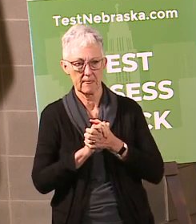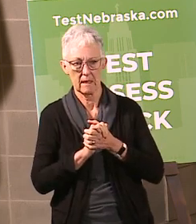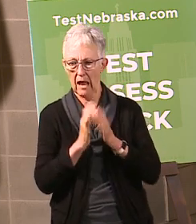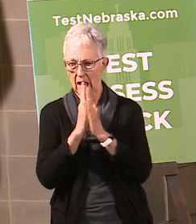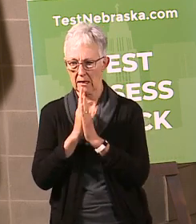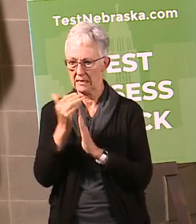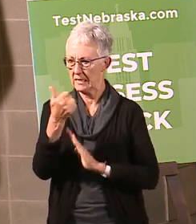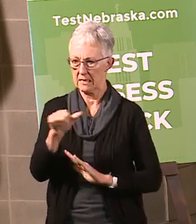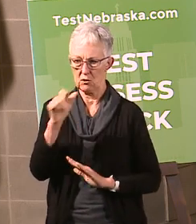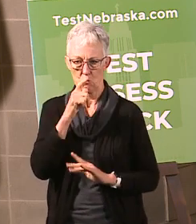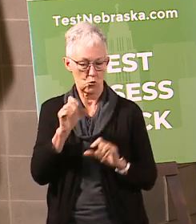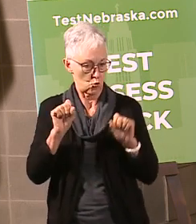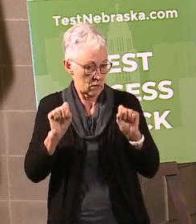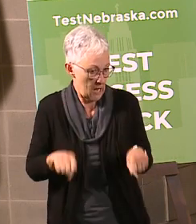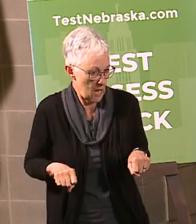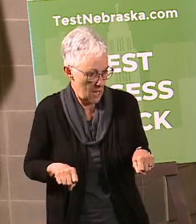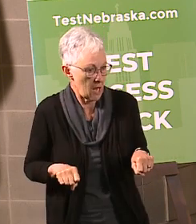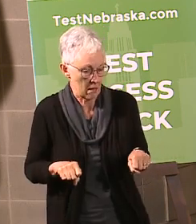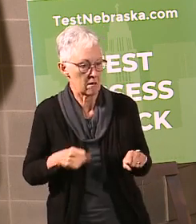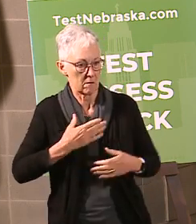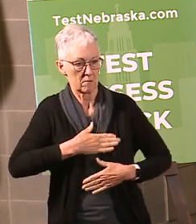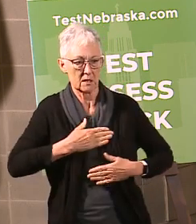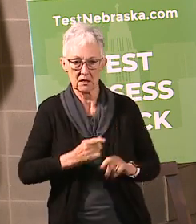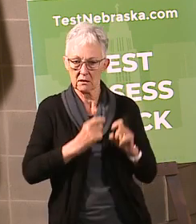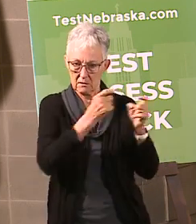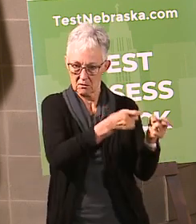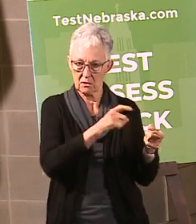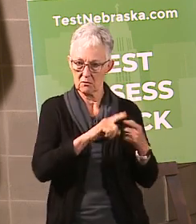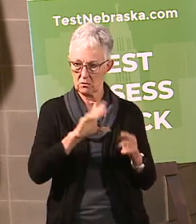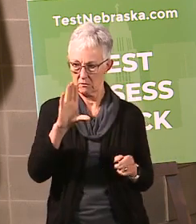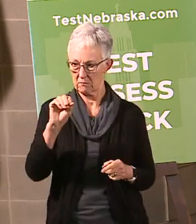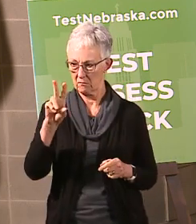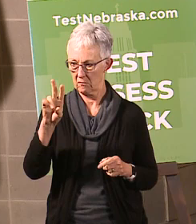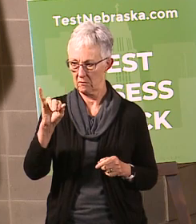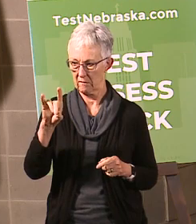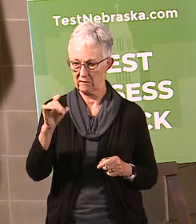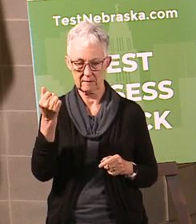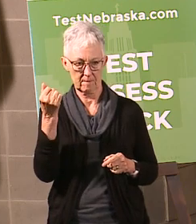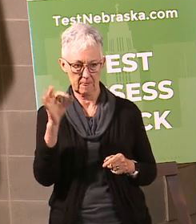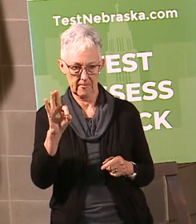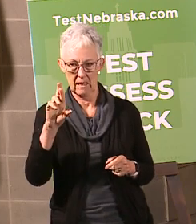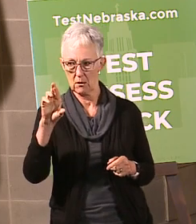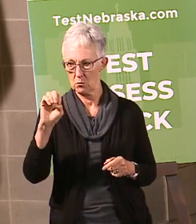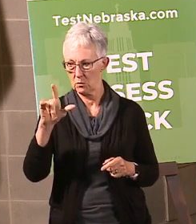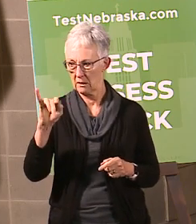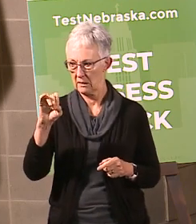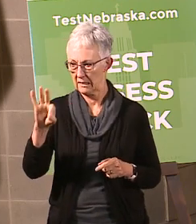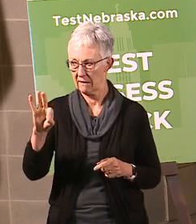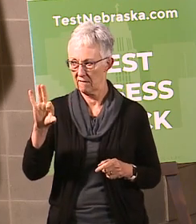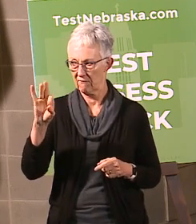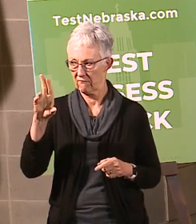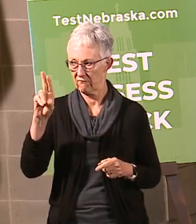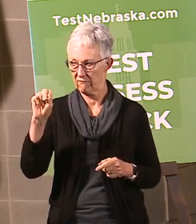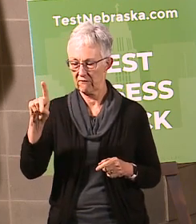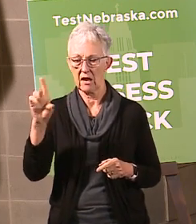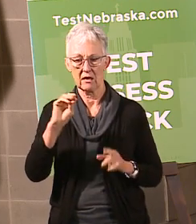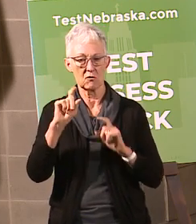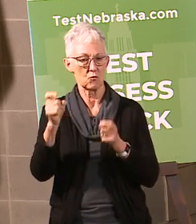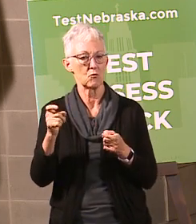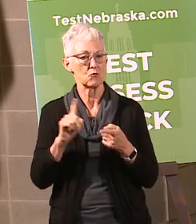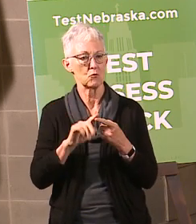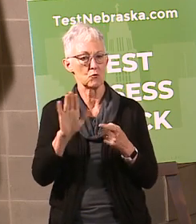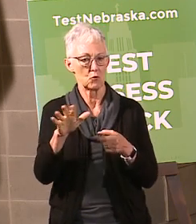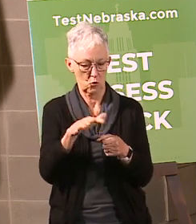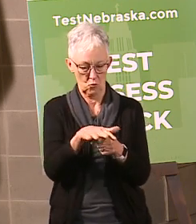consider contributing either to the COVID-19 Relief Fund or to your local food pantry or nonprofit who's providing